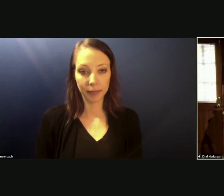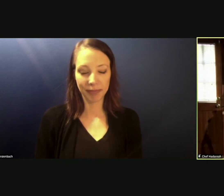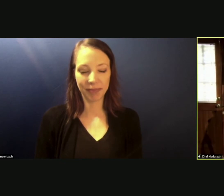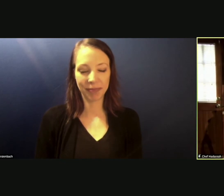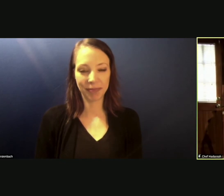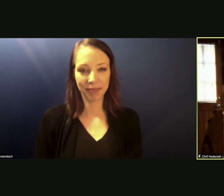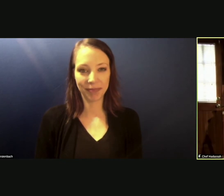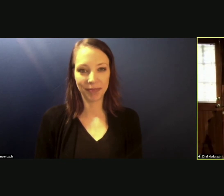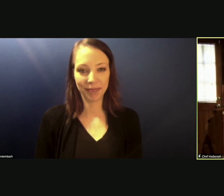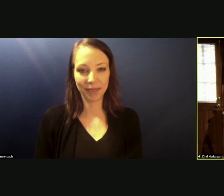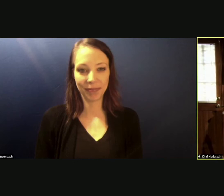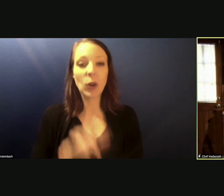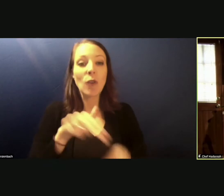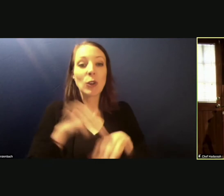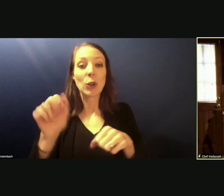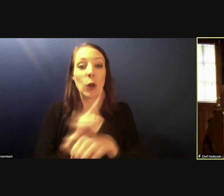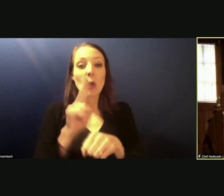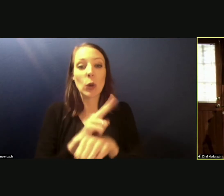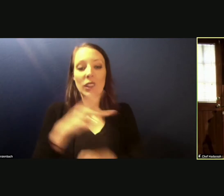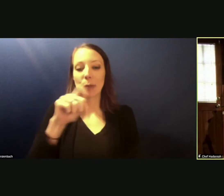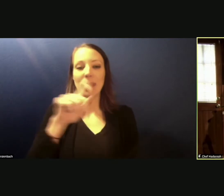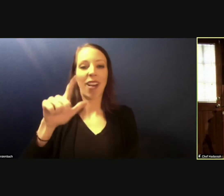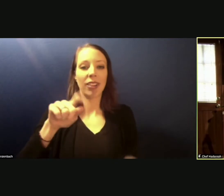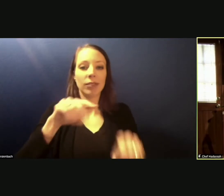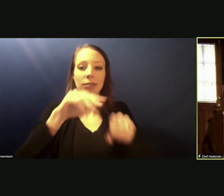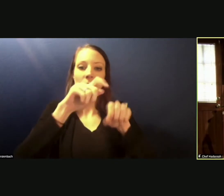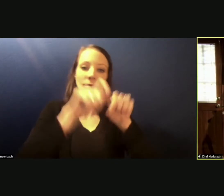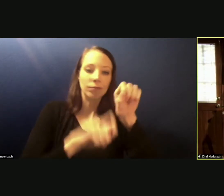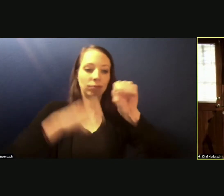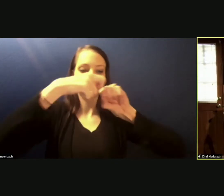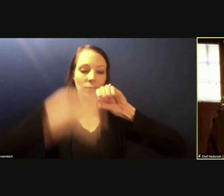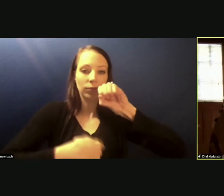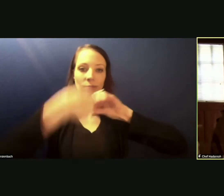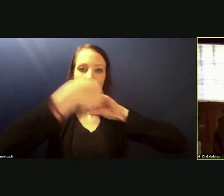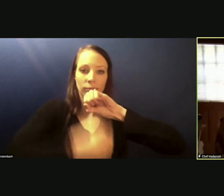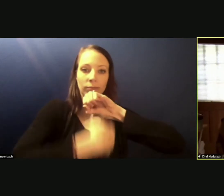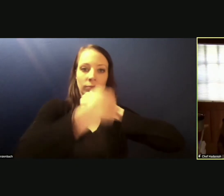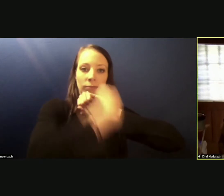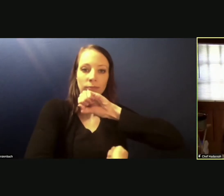Of course, you can use a peeler, but we're not really like.